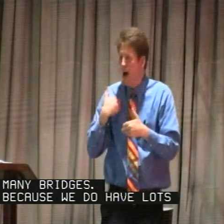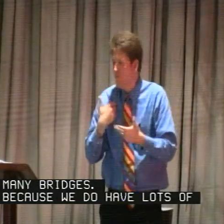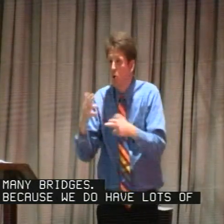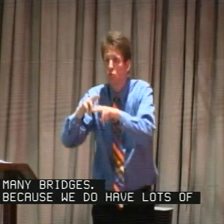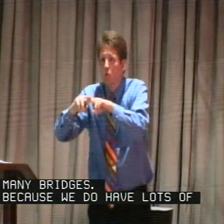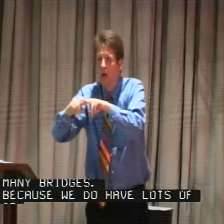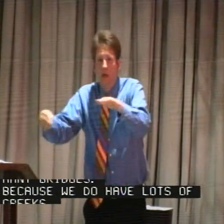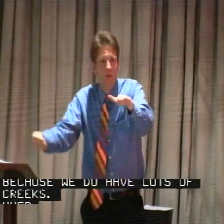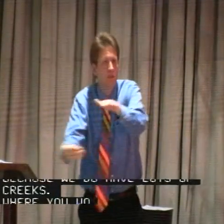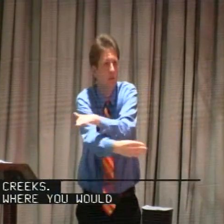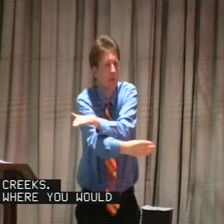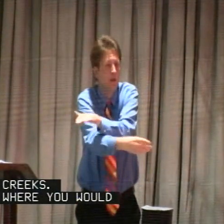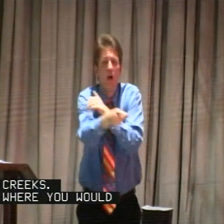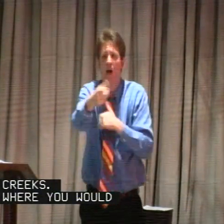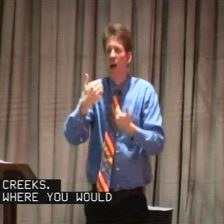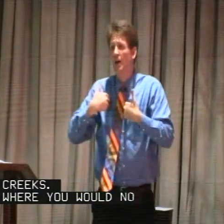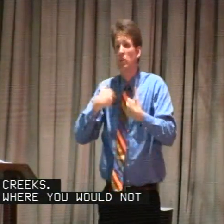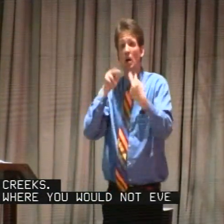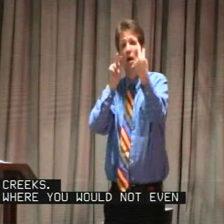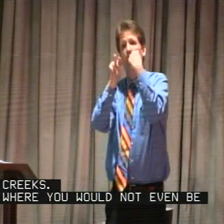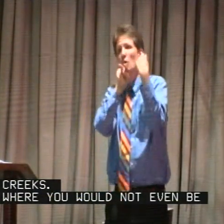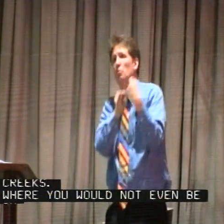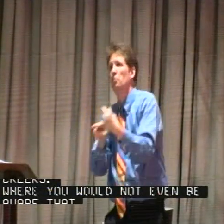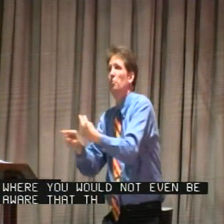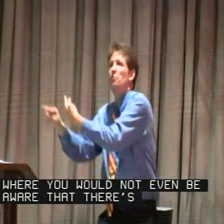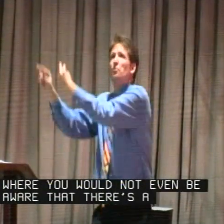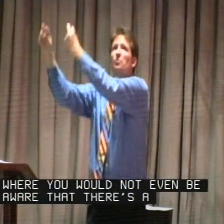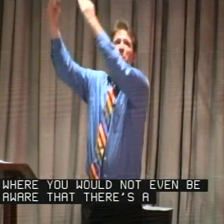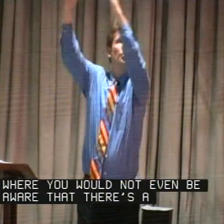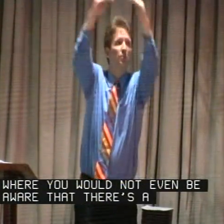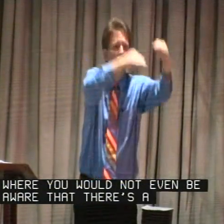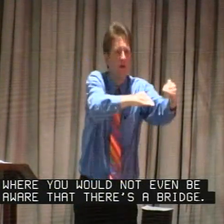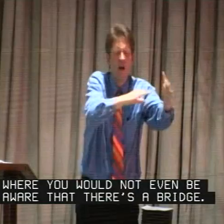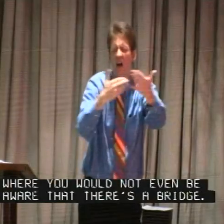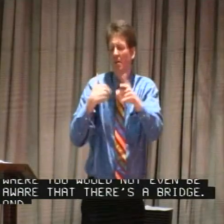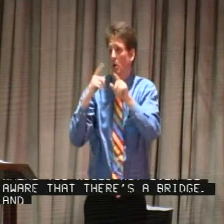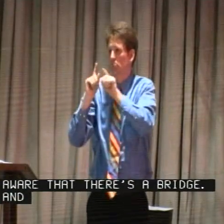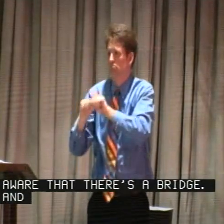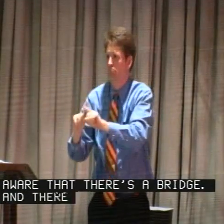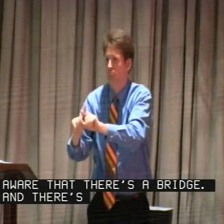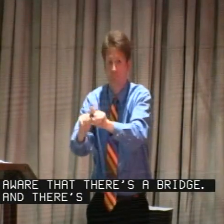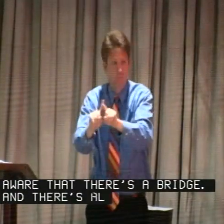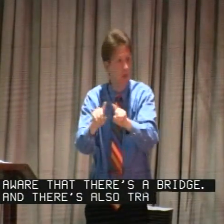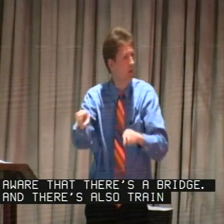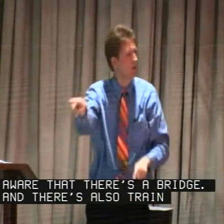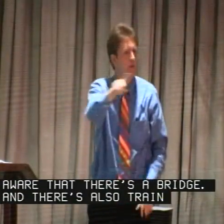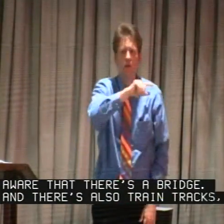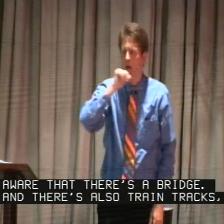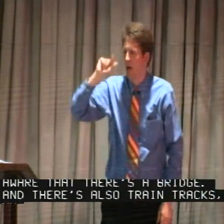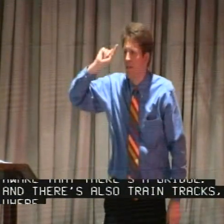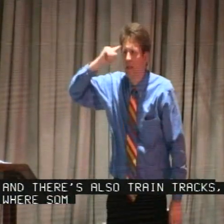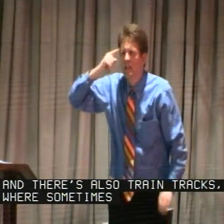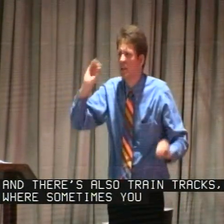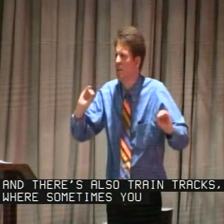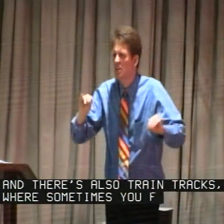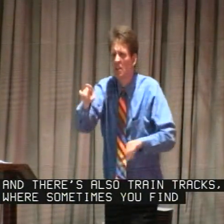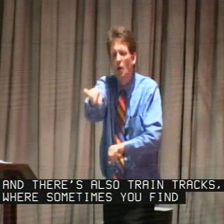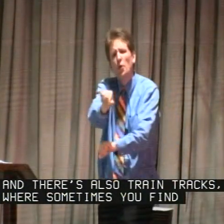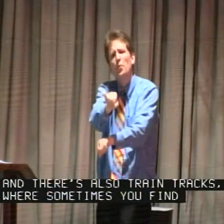there's a bridge. And there's also train tracks. Or sometimes you find yourself going across highways and so forth, and